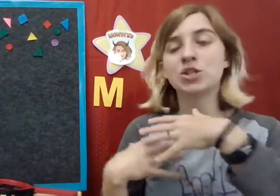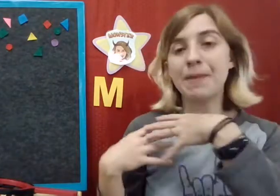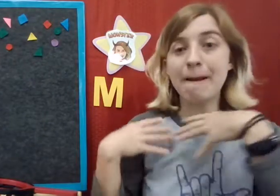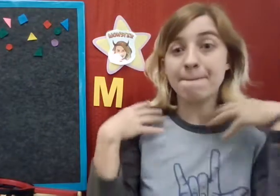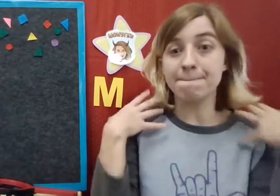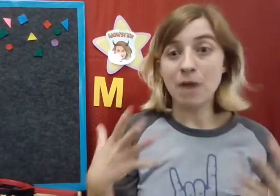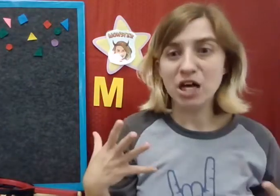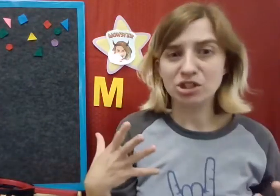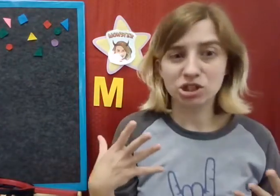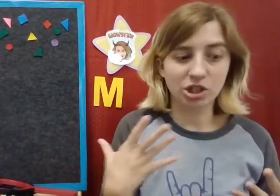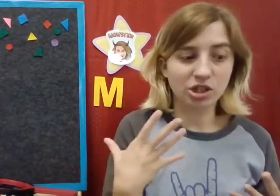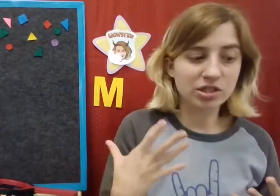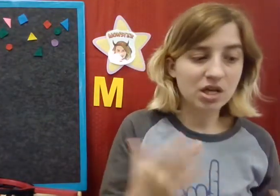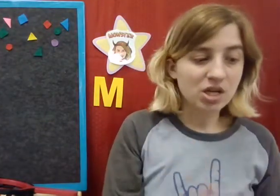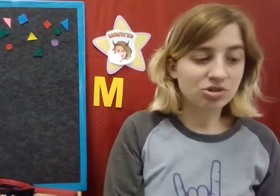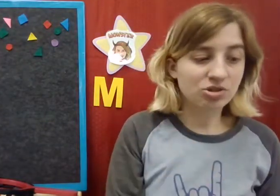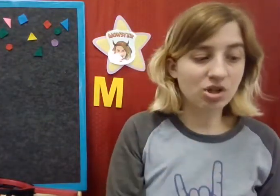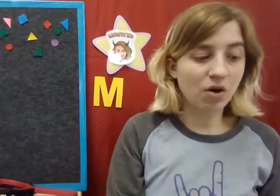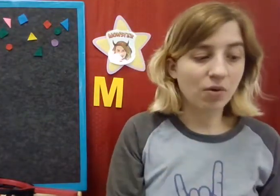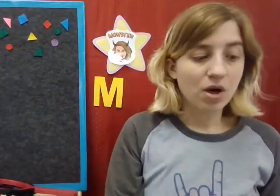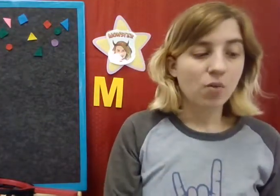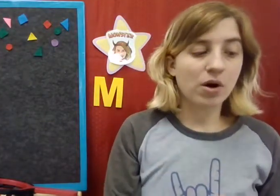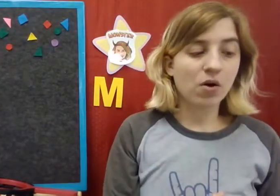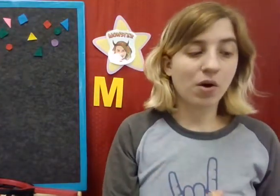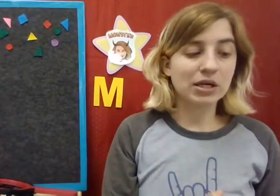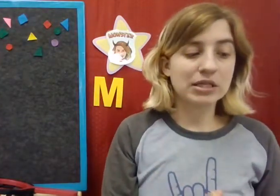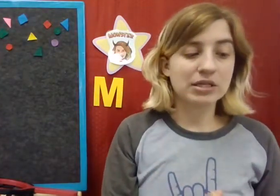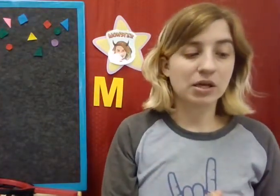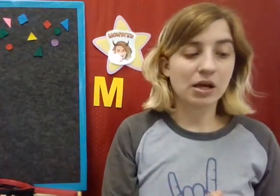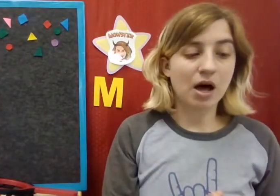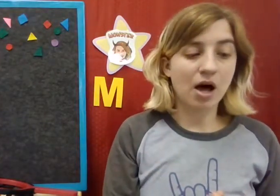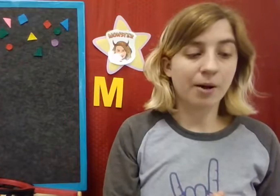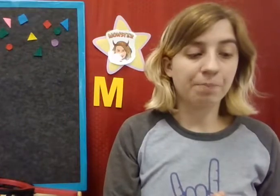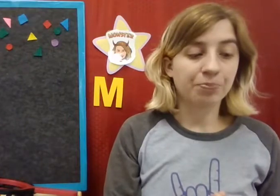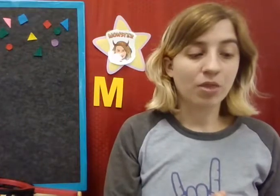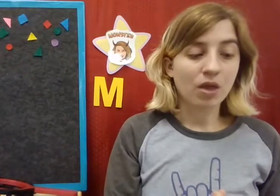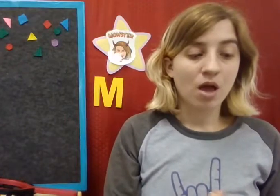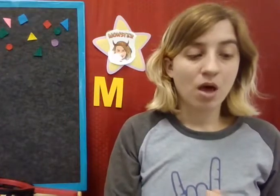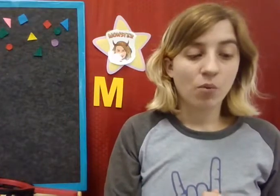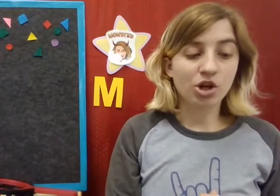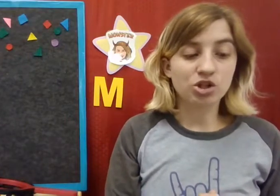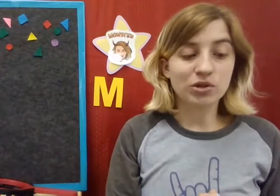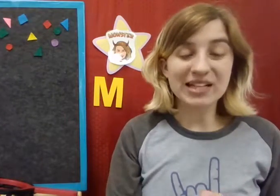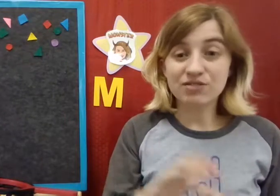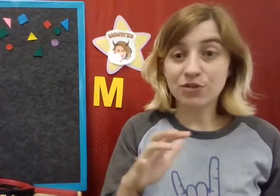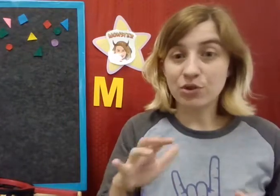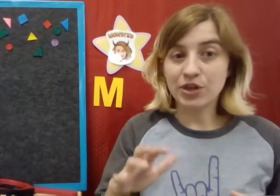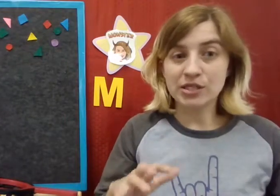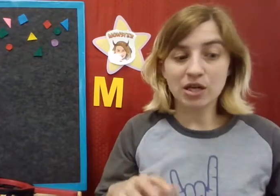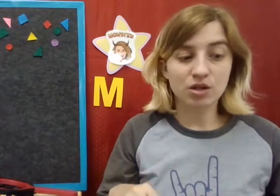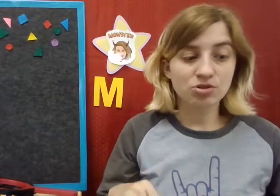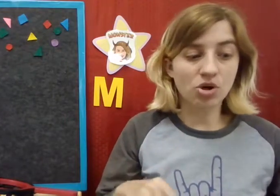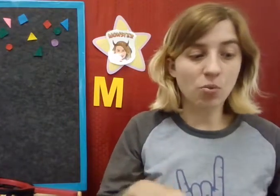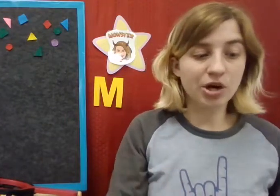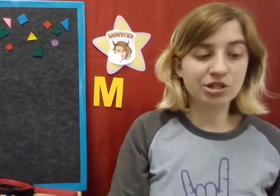be monsters. So we're going to sing. We're going to do lots of different things here. So we're going to